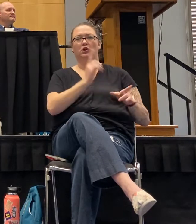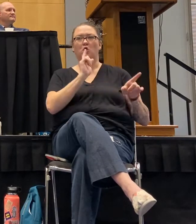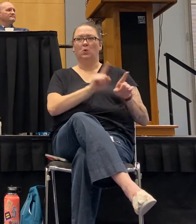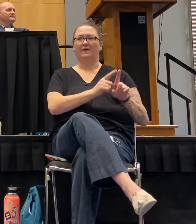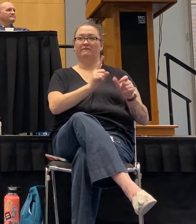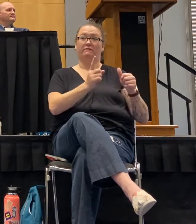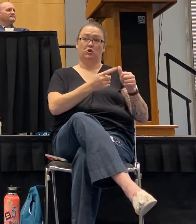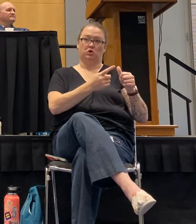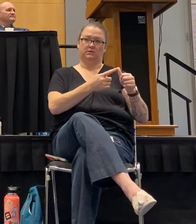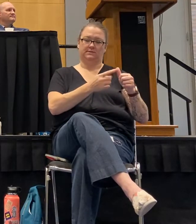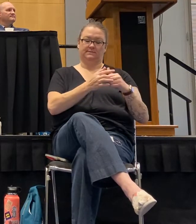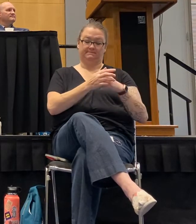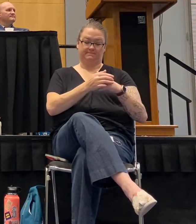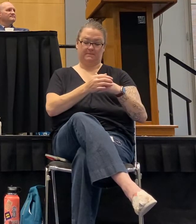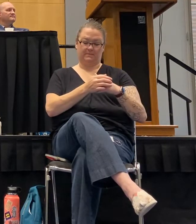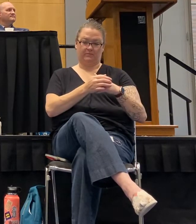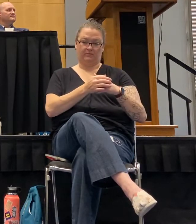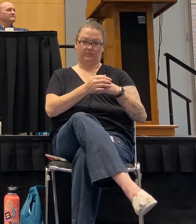And